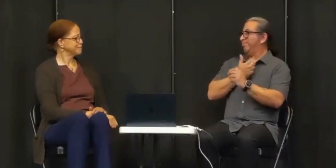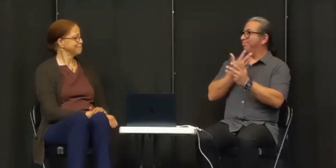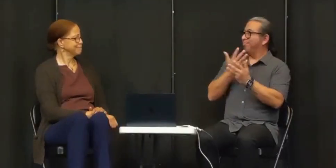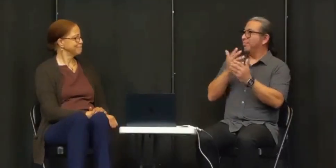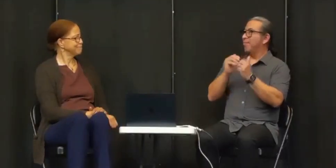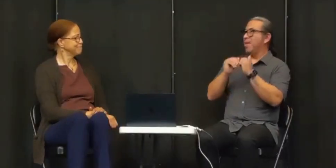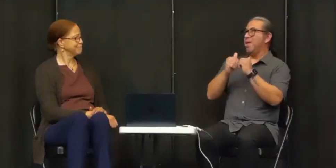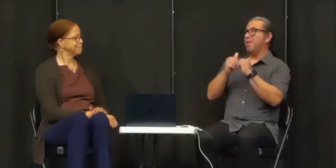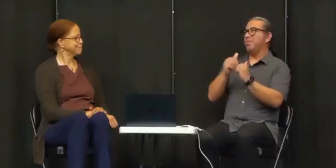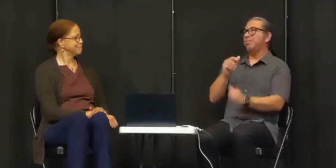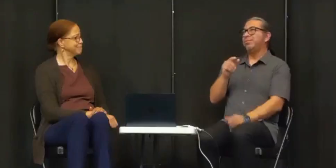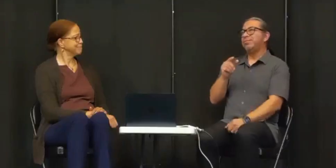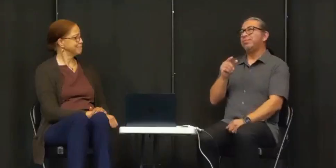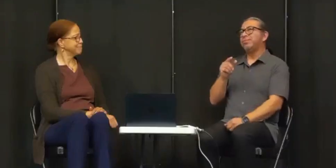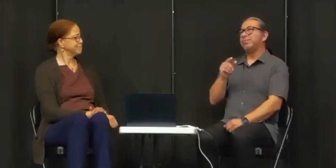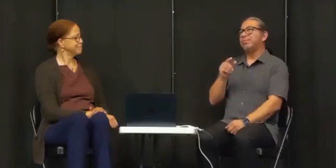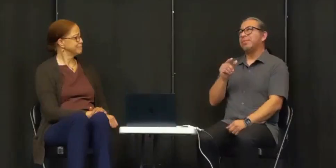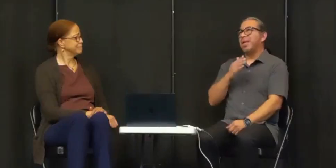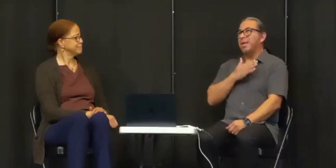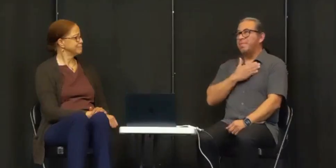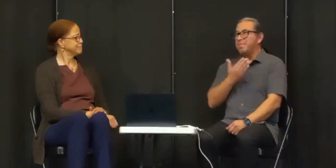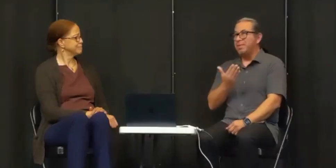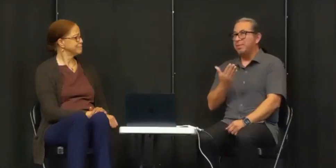shield ourselves from doing that.